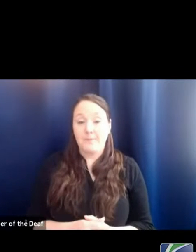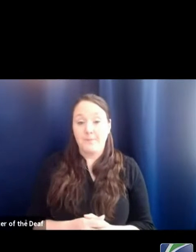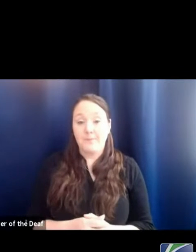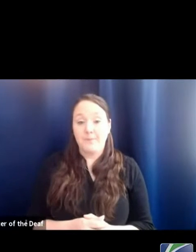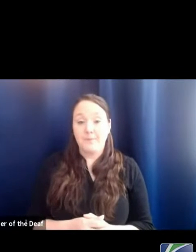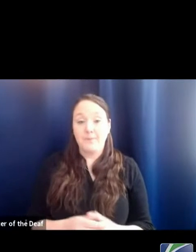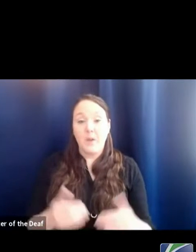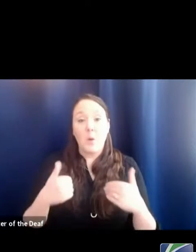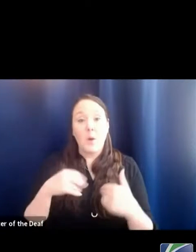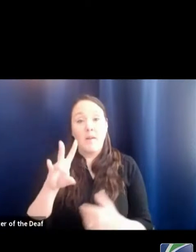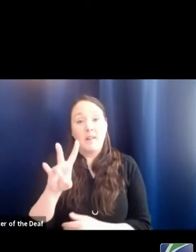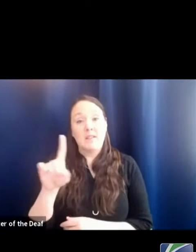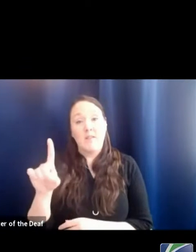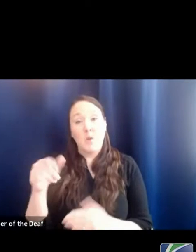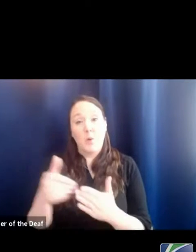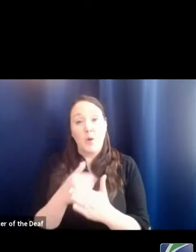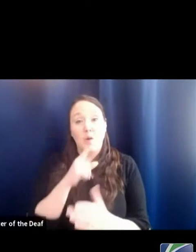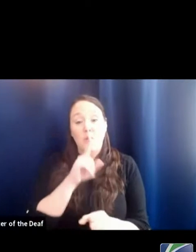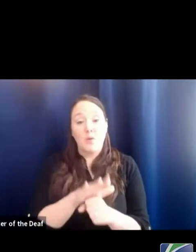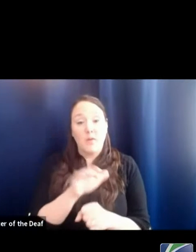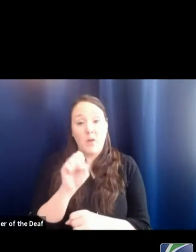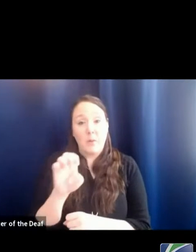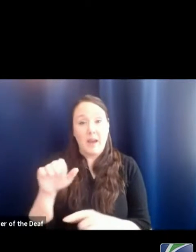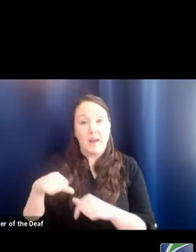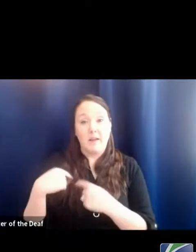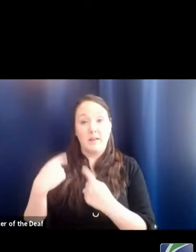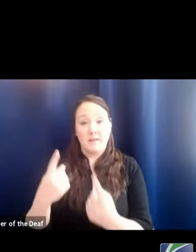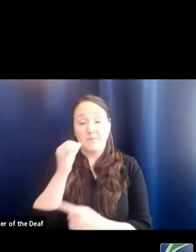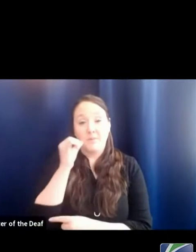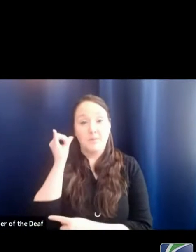have 71 new confirmed cases since yesterday.